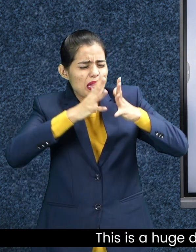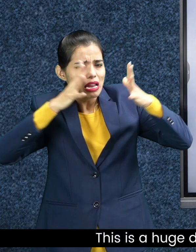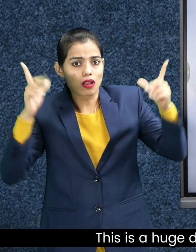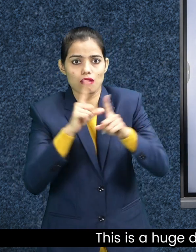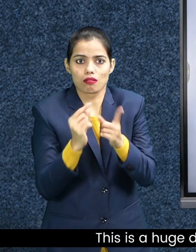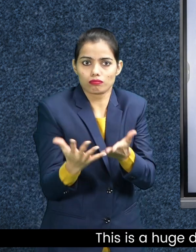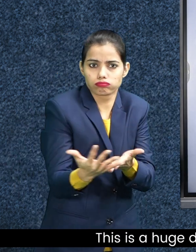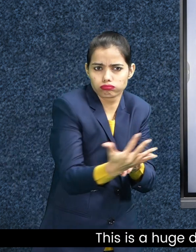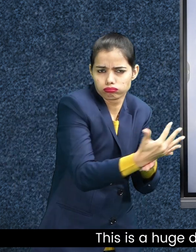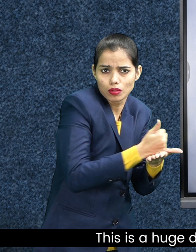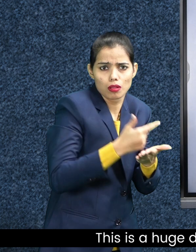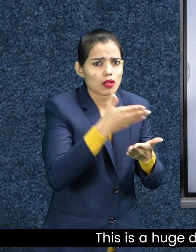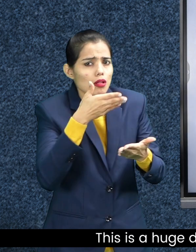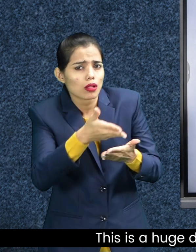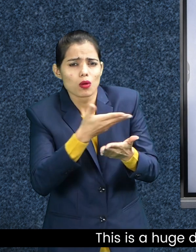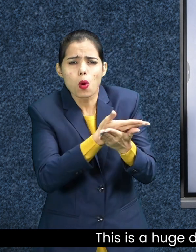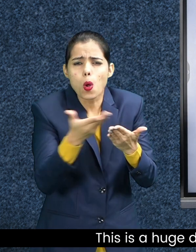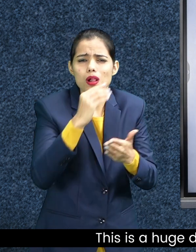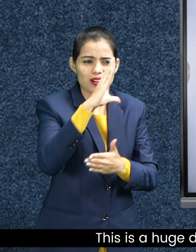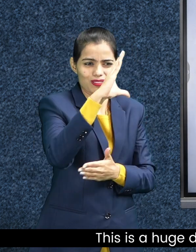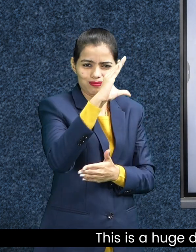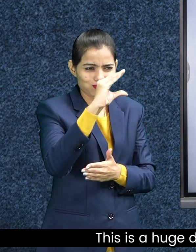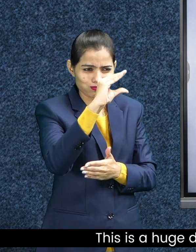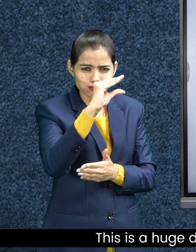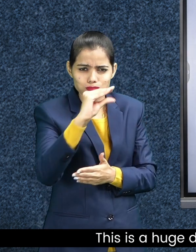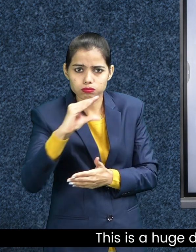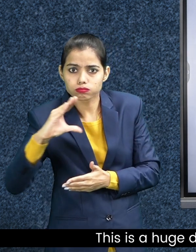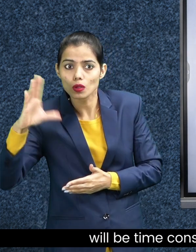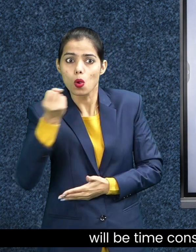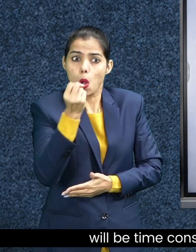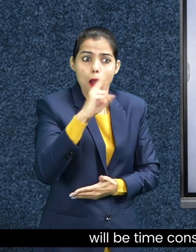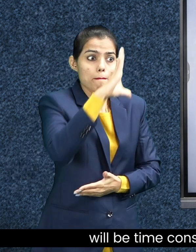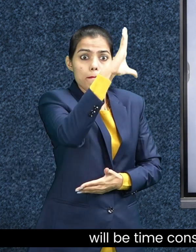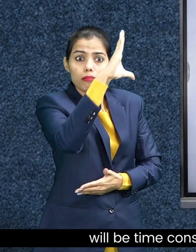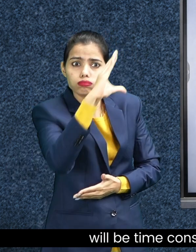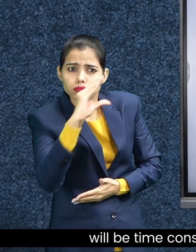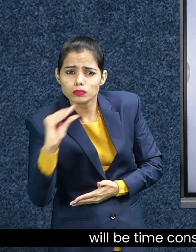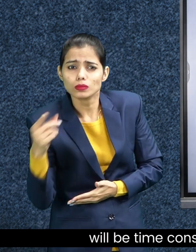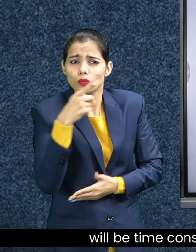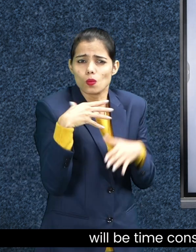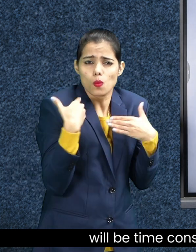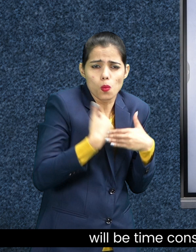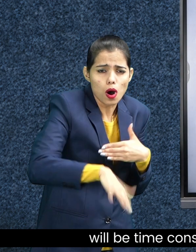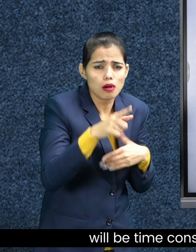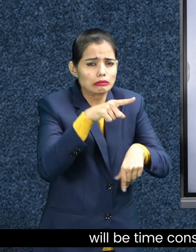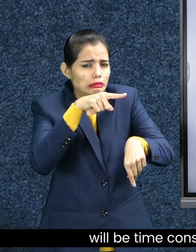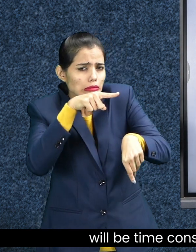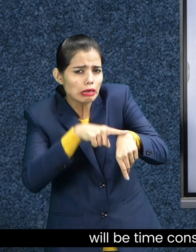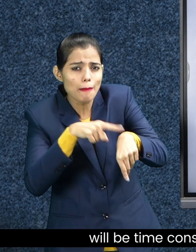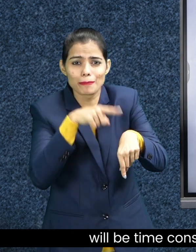This is a huge data. To write them in ascending or descending order will be time consuming and there is a chance we might